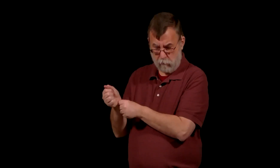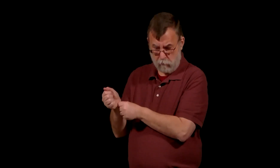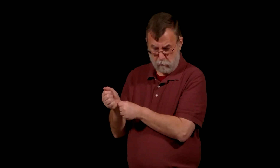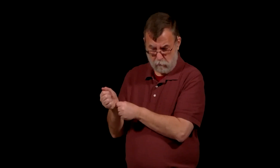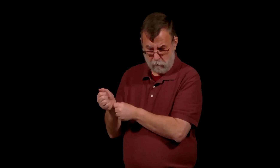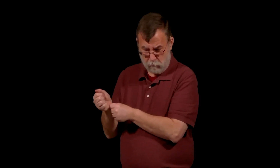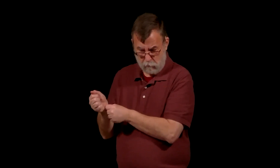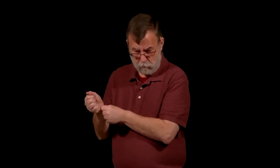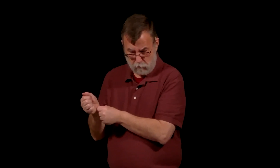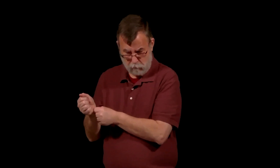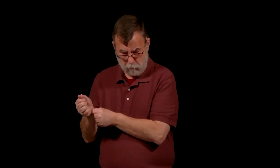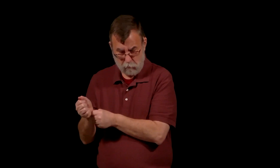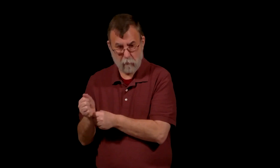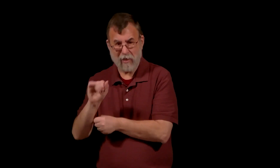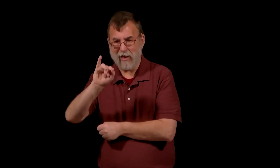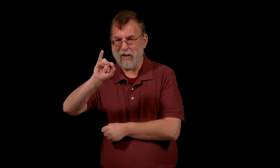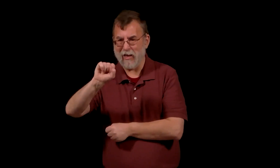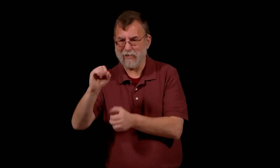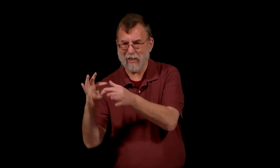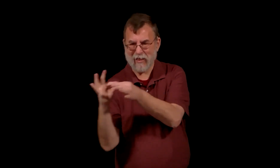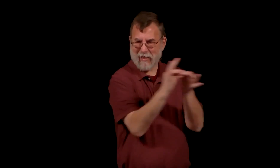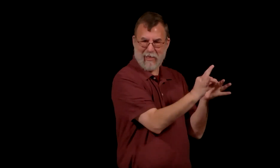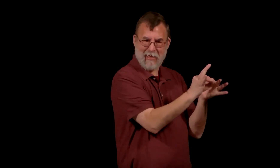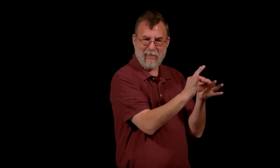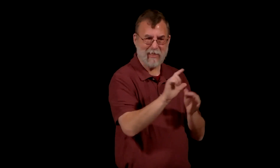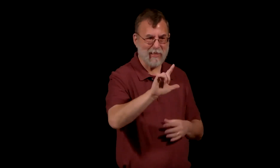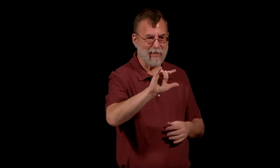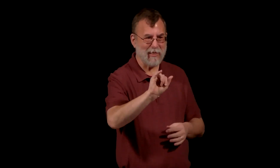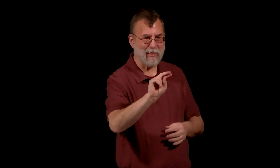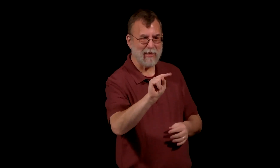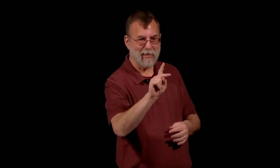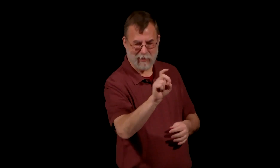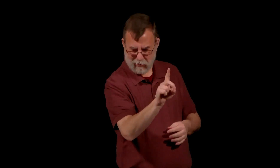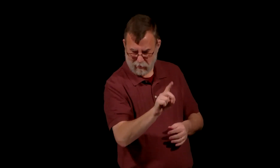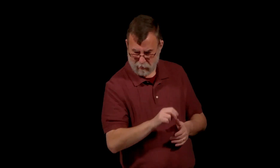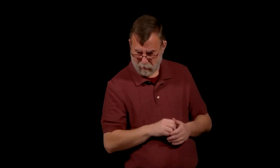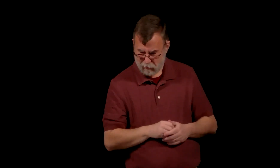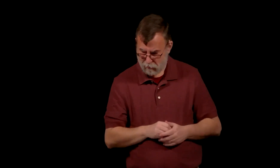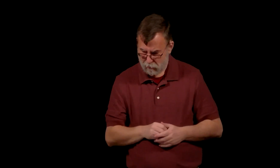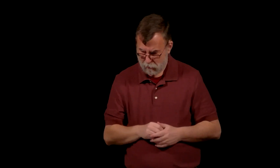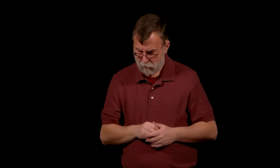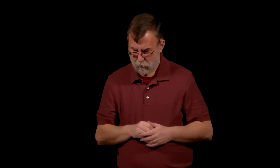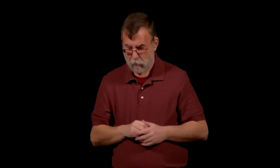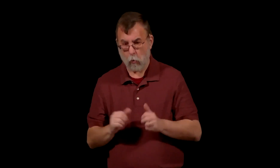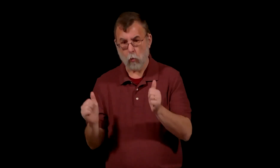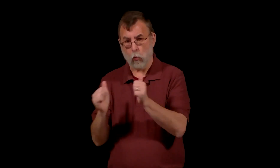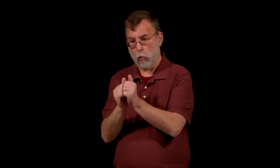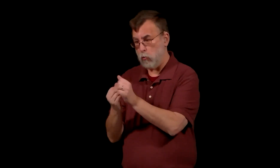growing in faith and how that's connected.